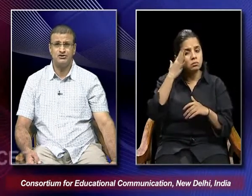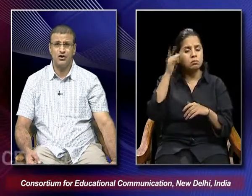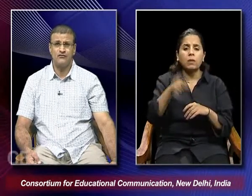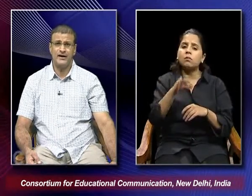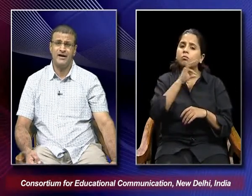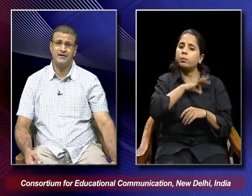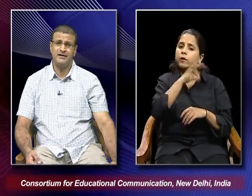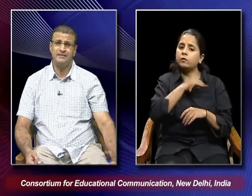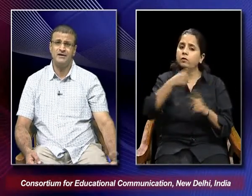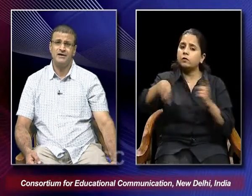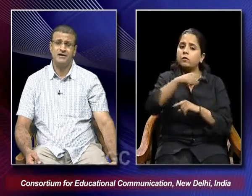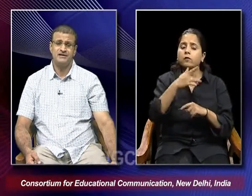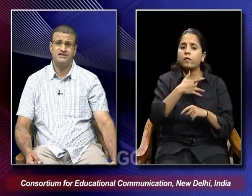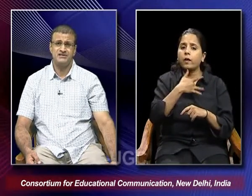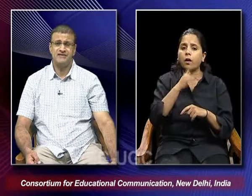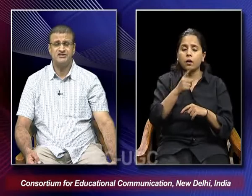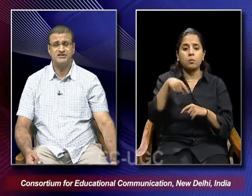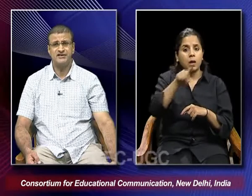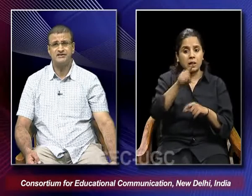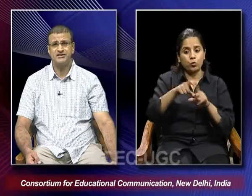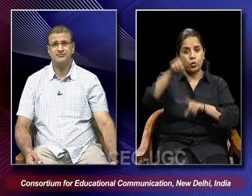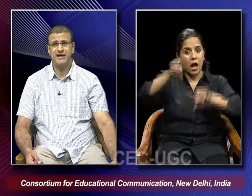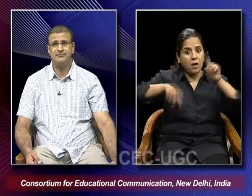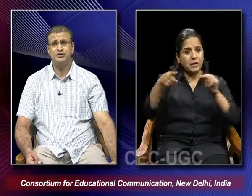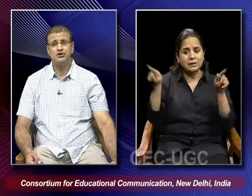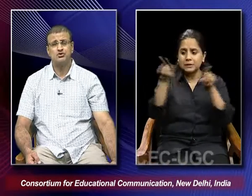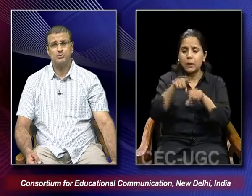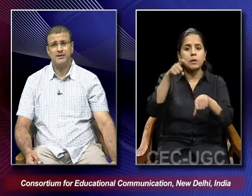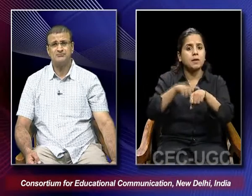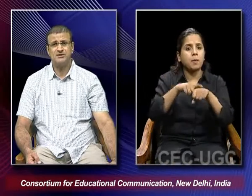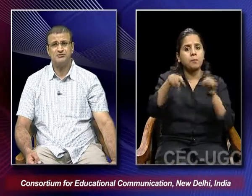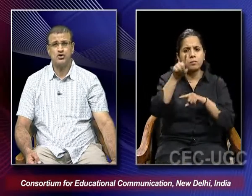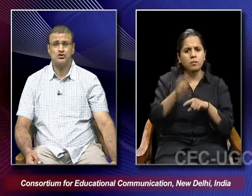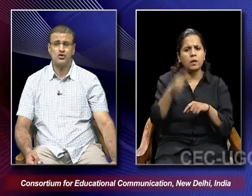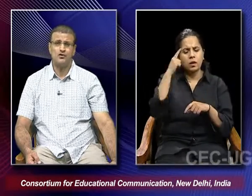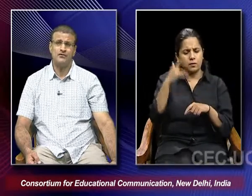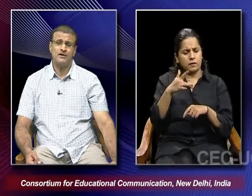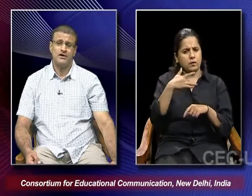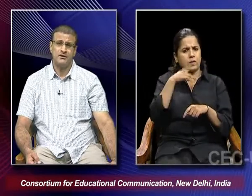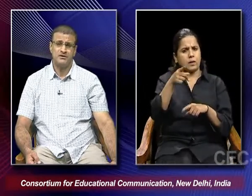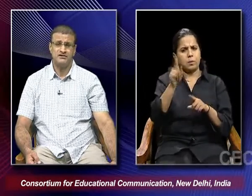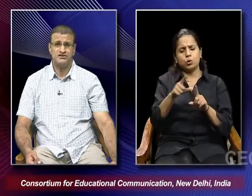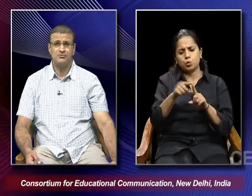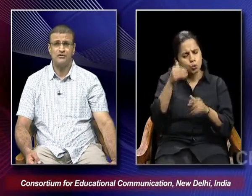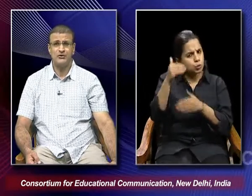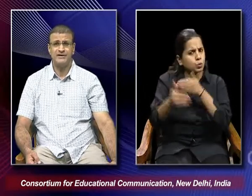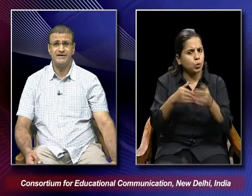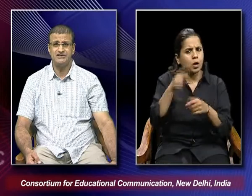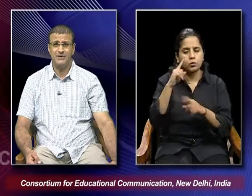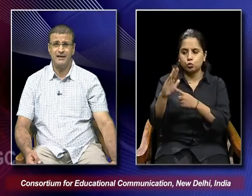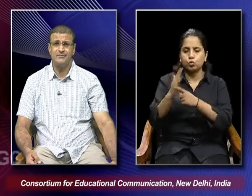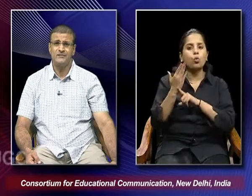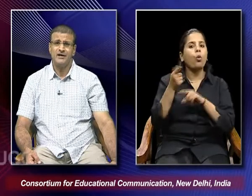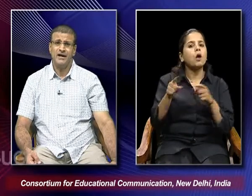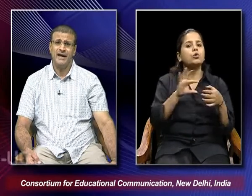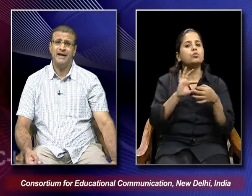advantage of, and this diversity at the same time should become some sort of the symbol of unity as